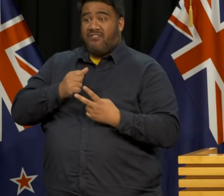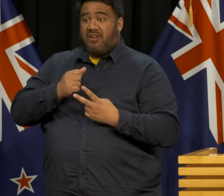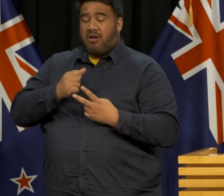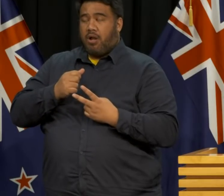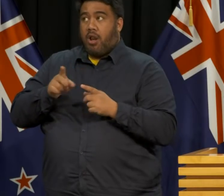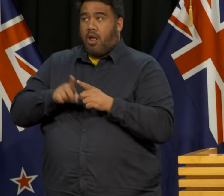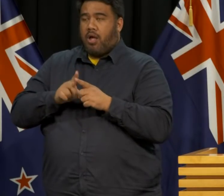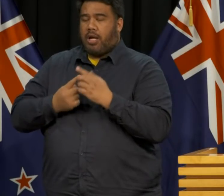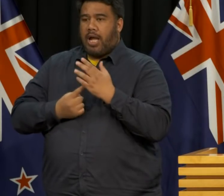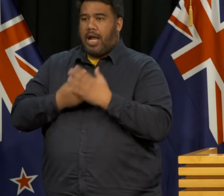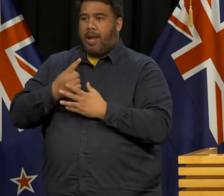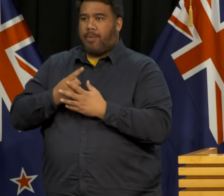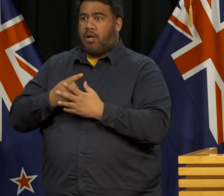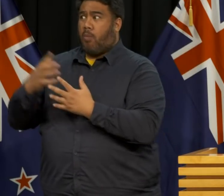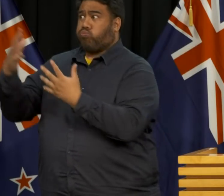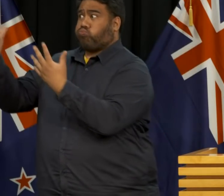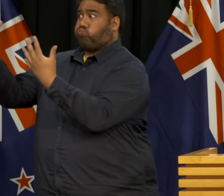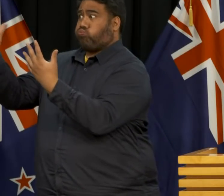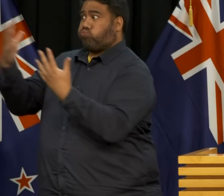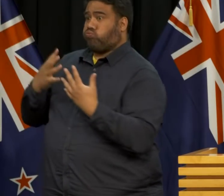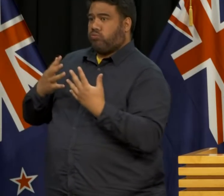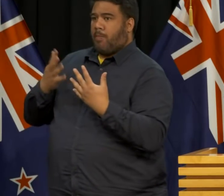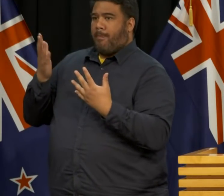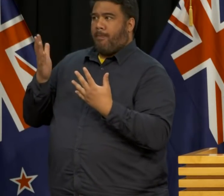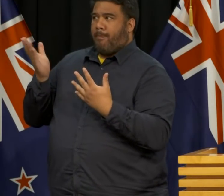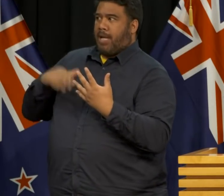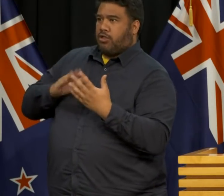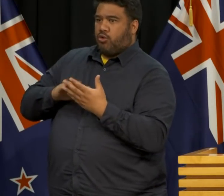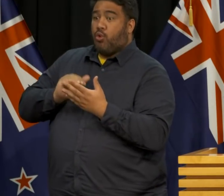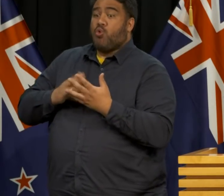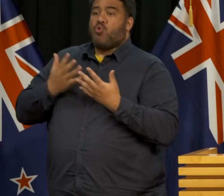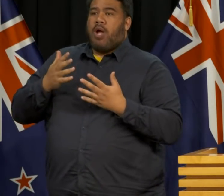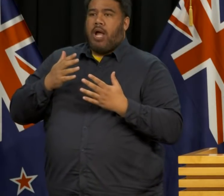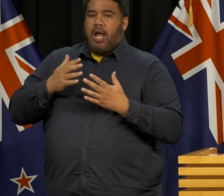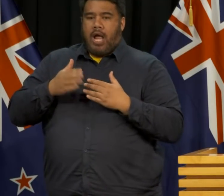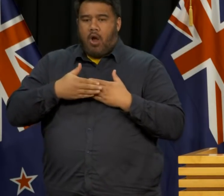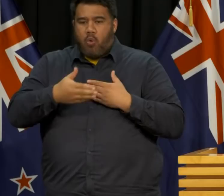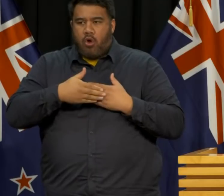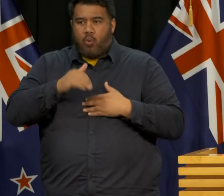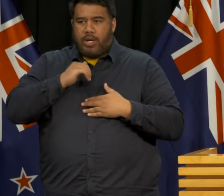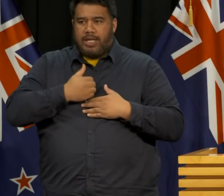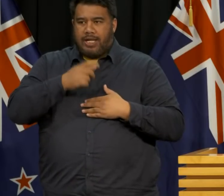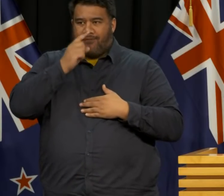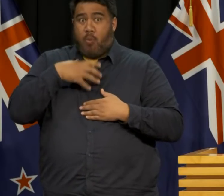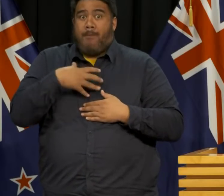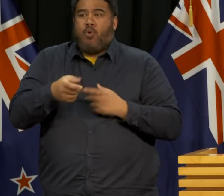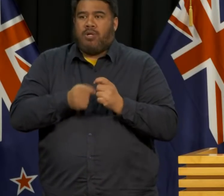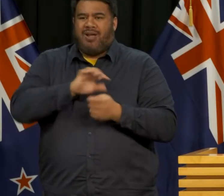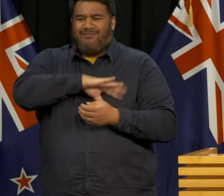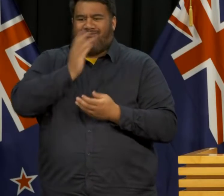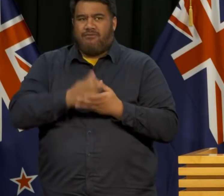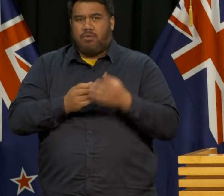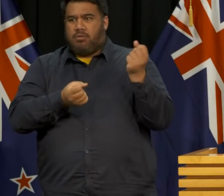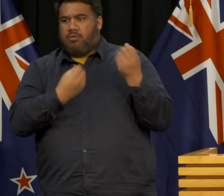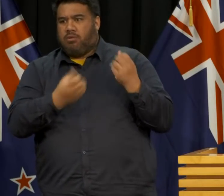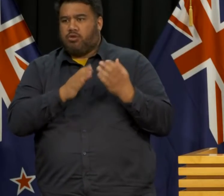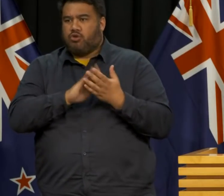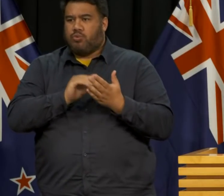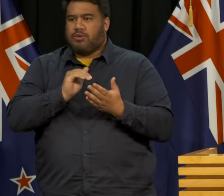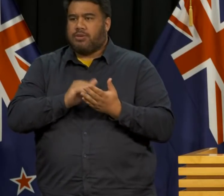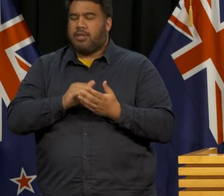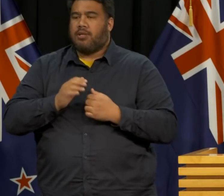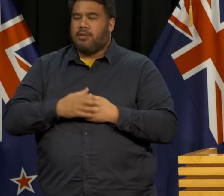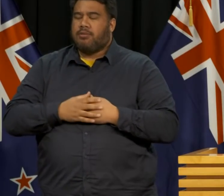found ourselves needing to do more than that, how long would it take to scale that up? Now, I haven't had that advice yet, because obviously there's a bit of